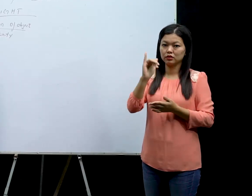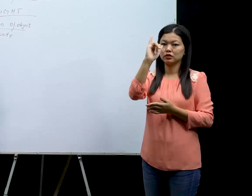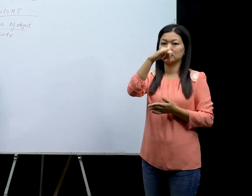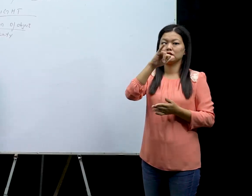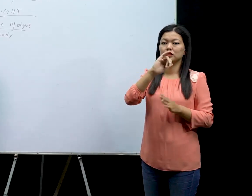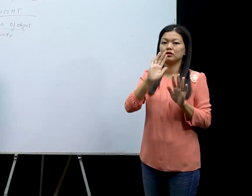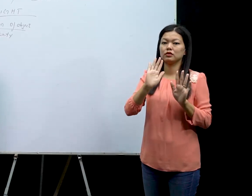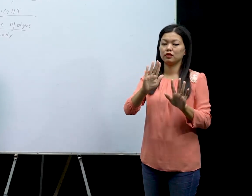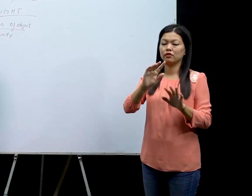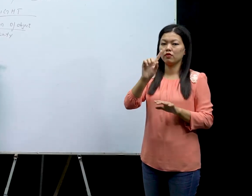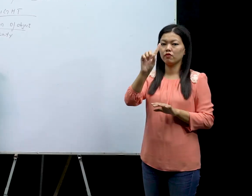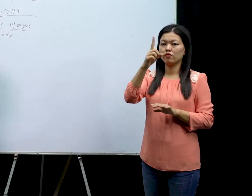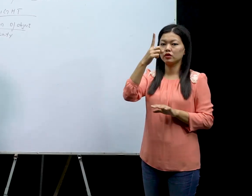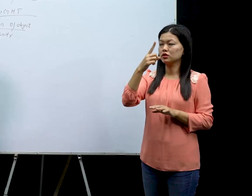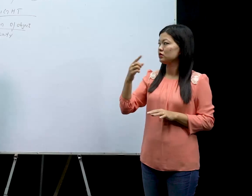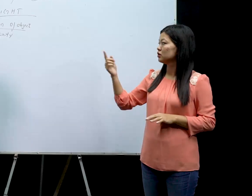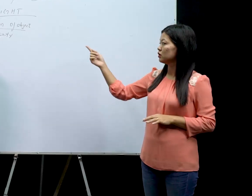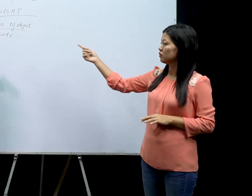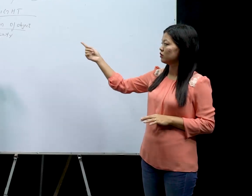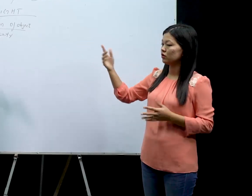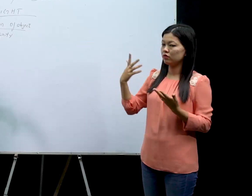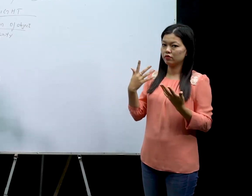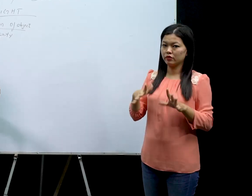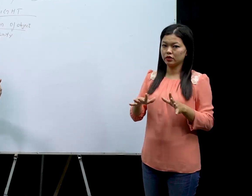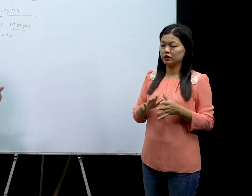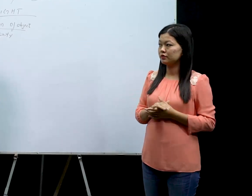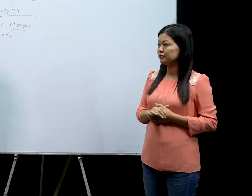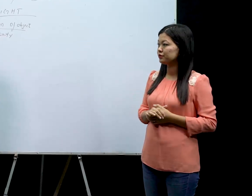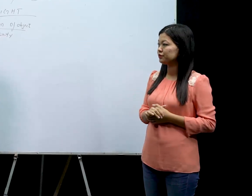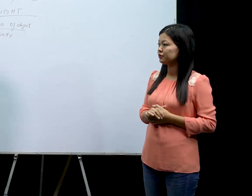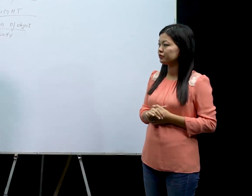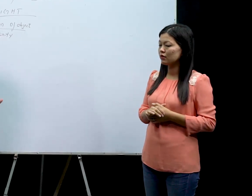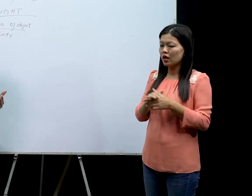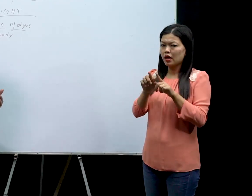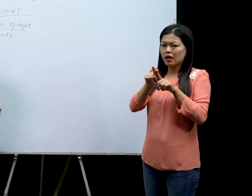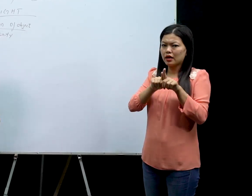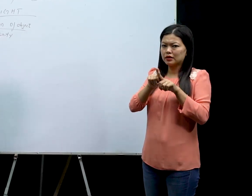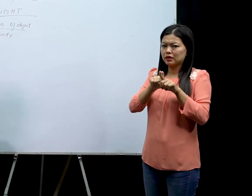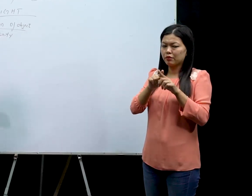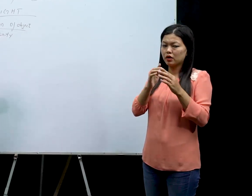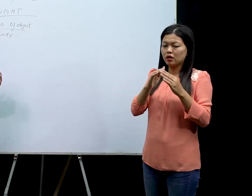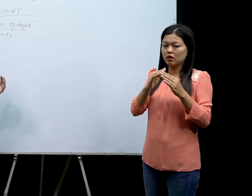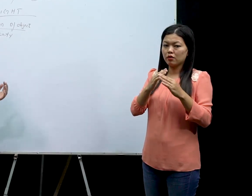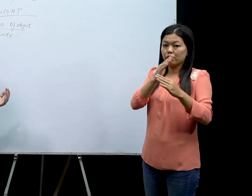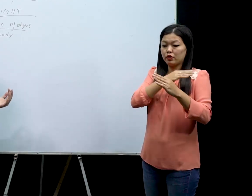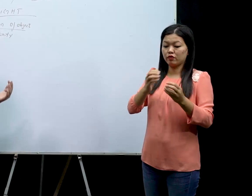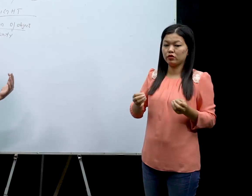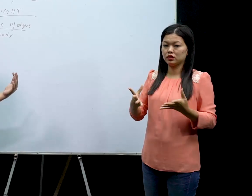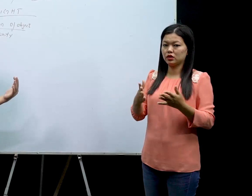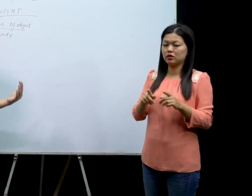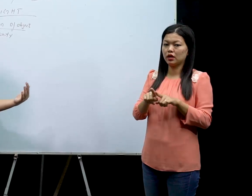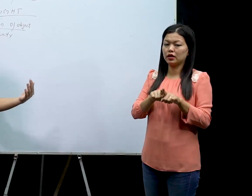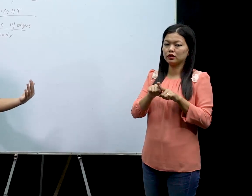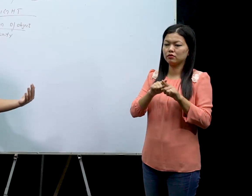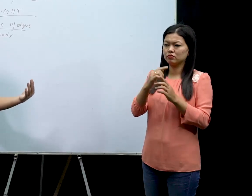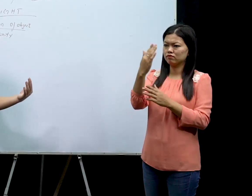first one, that is infinity. And then before we continue, let me give you an example. Suppose like in the mirror, okay, in the